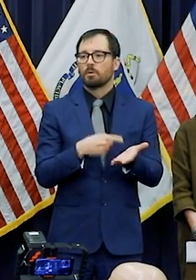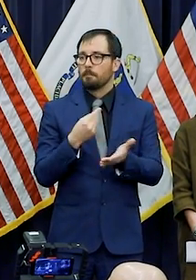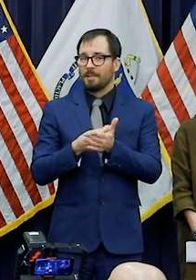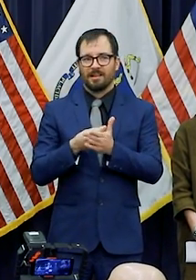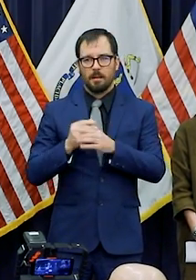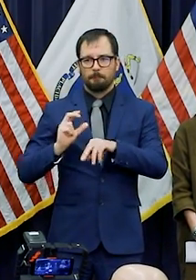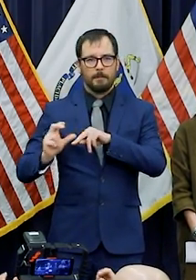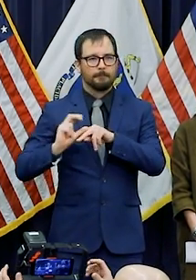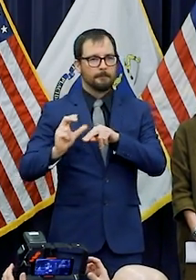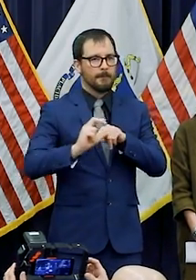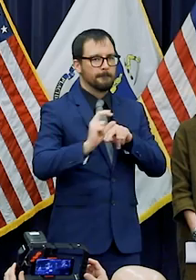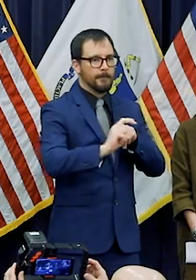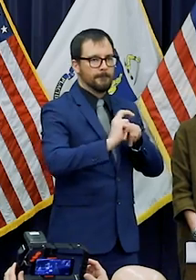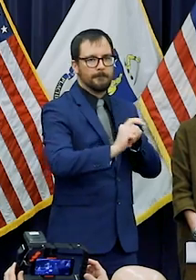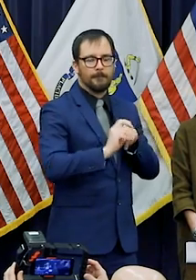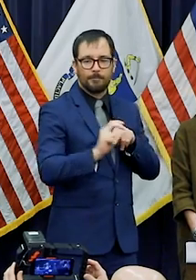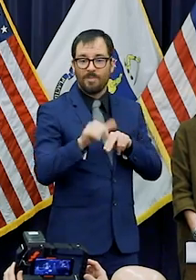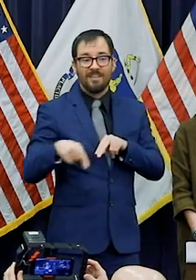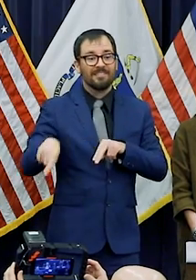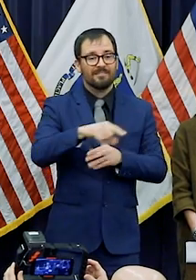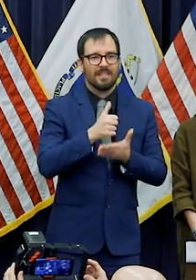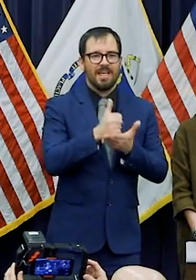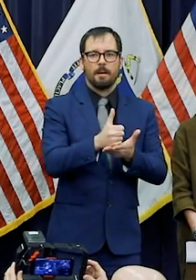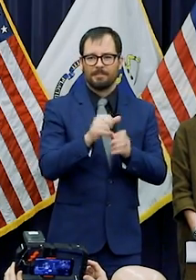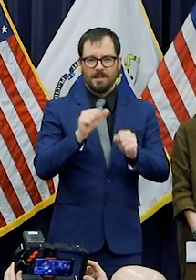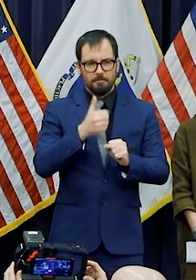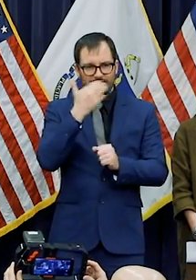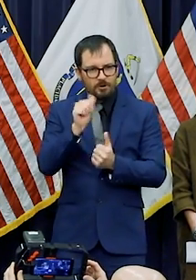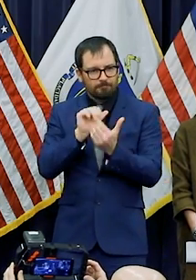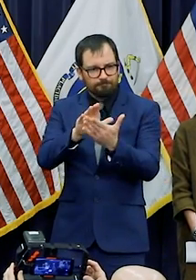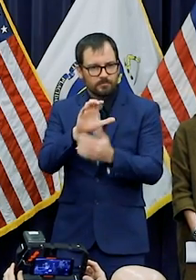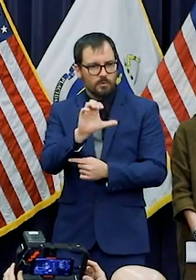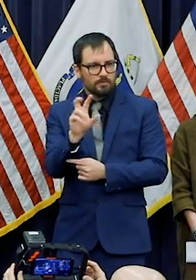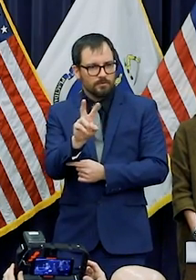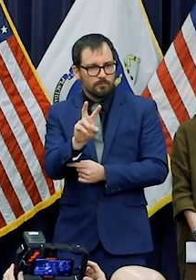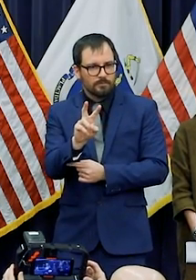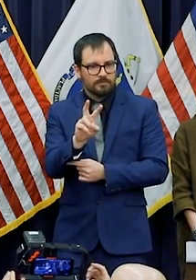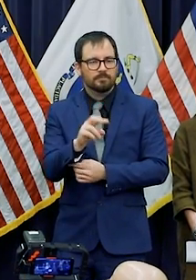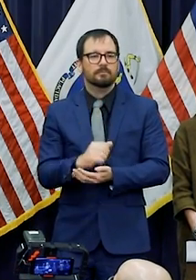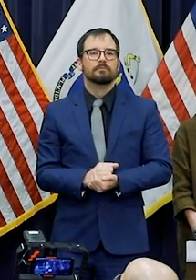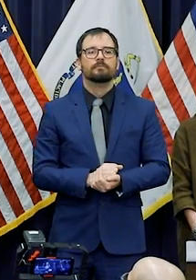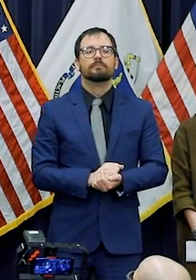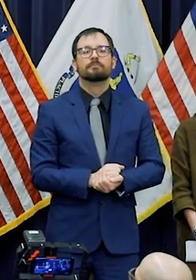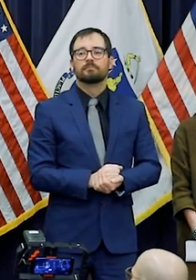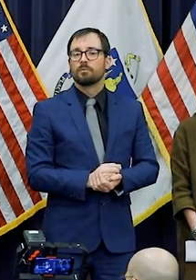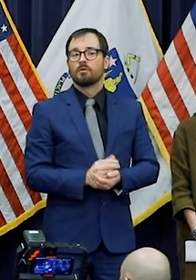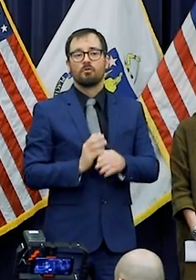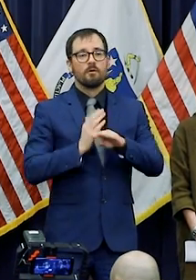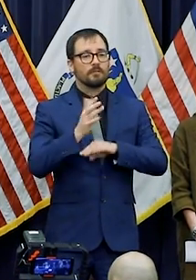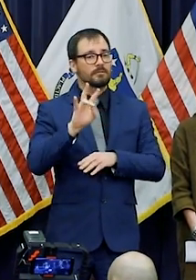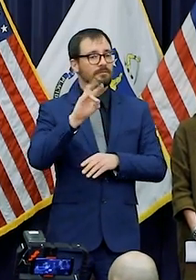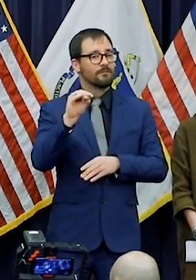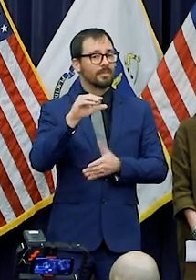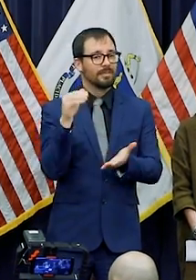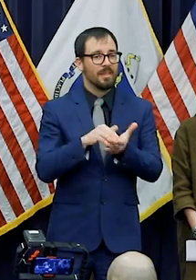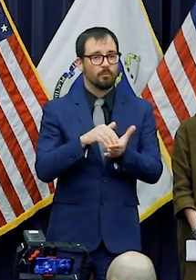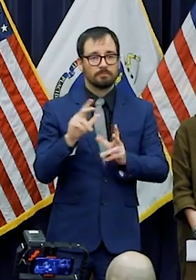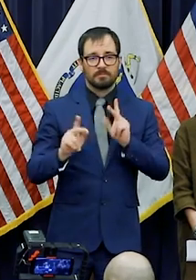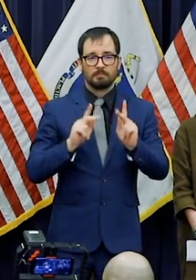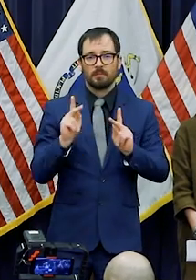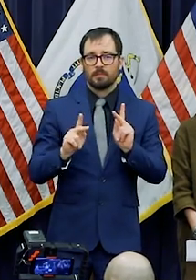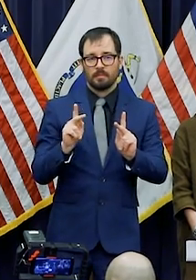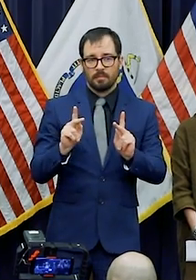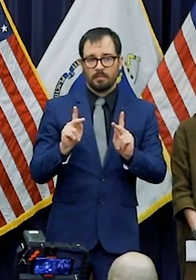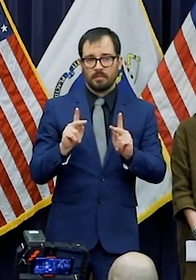largest municipalities, which have over 70,000 residents or more, and our public health districts will receive contracts today.